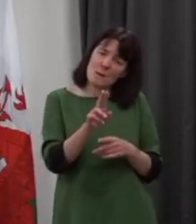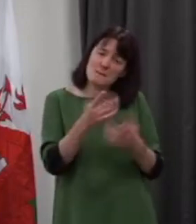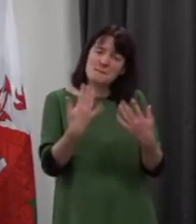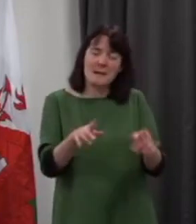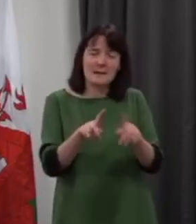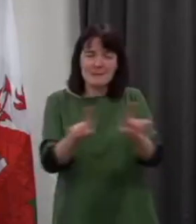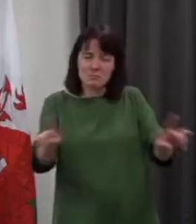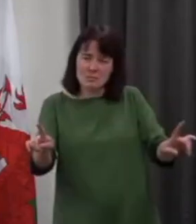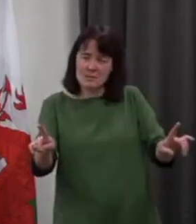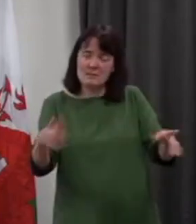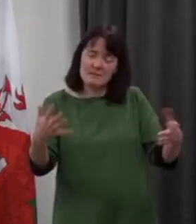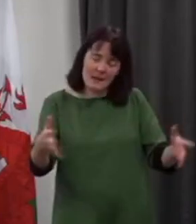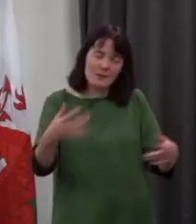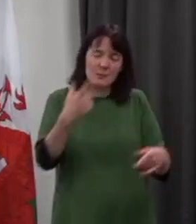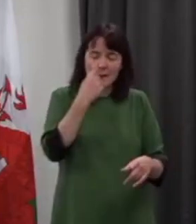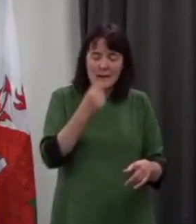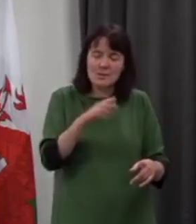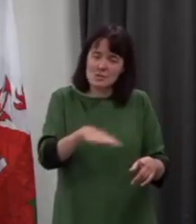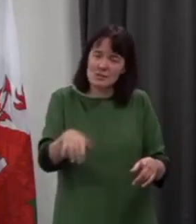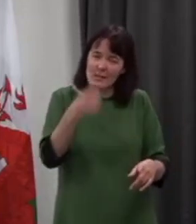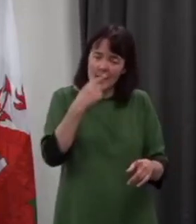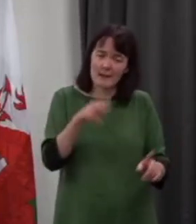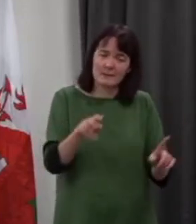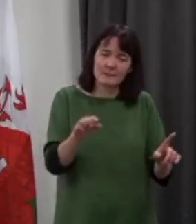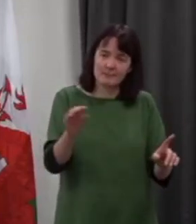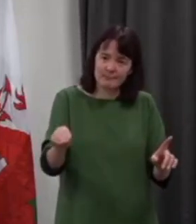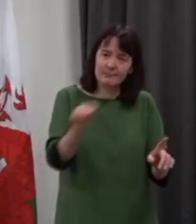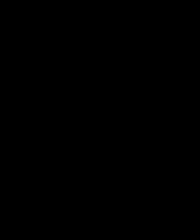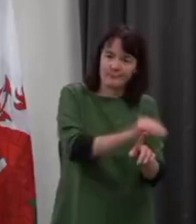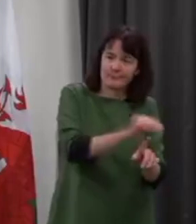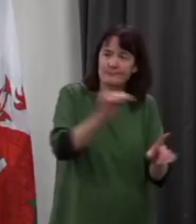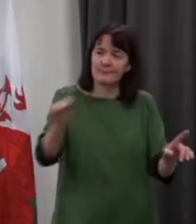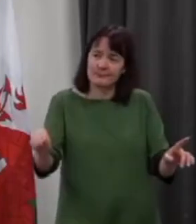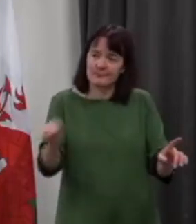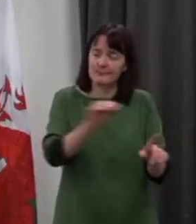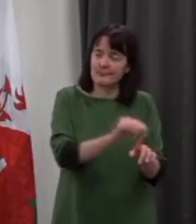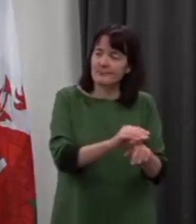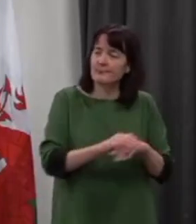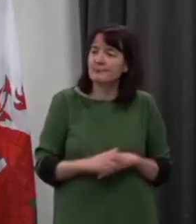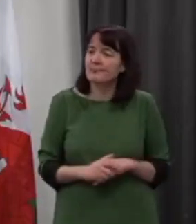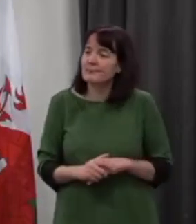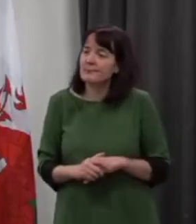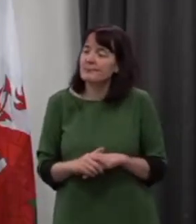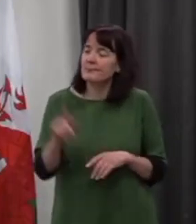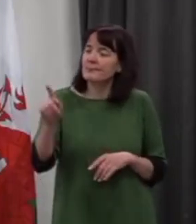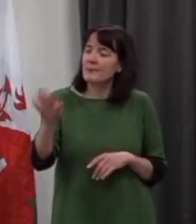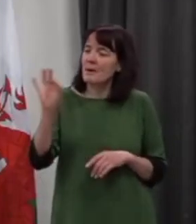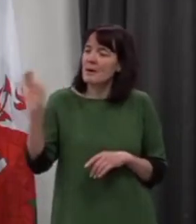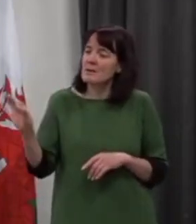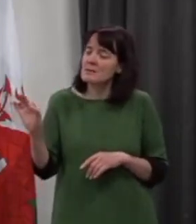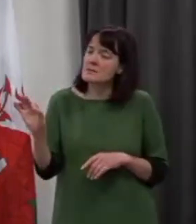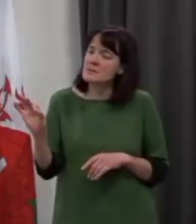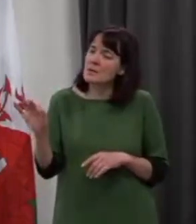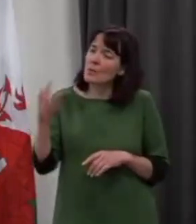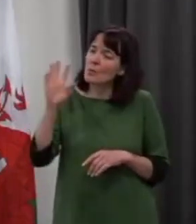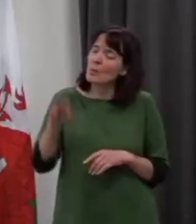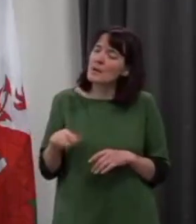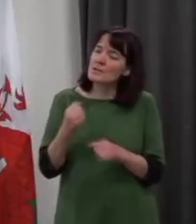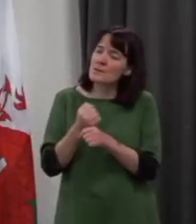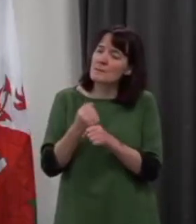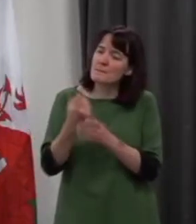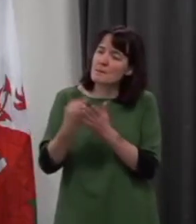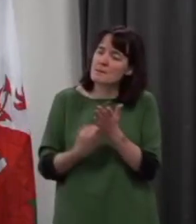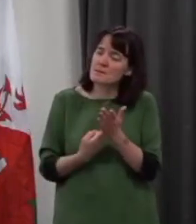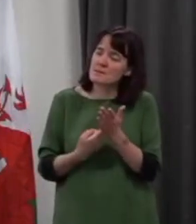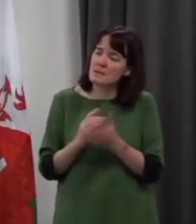are. Christy. Thank you. A wider question on Welsh Government policy, specifically the decision not to extend the